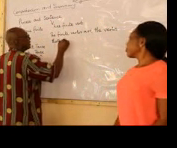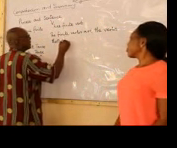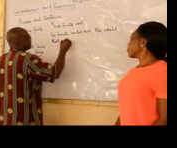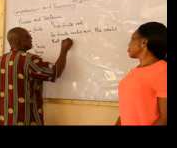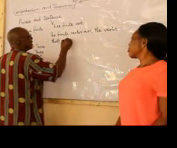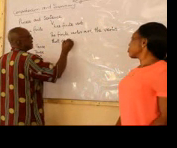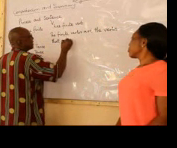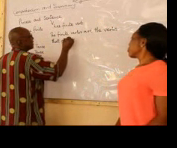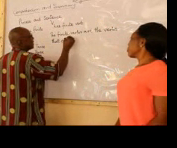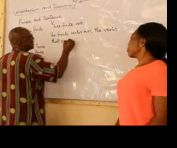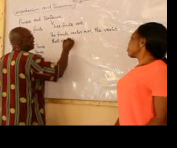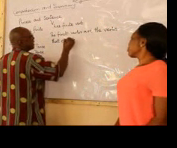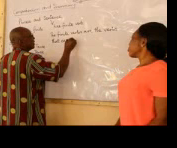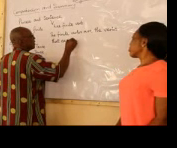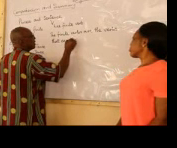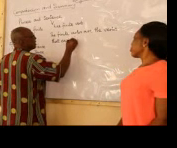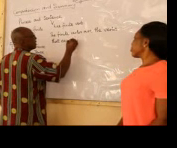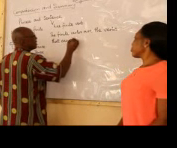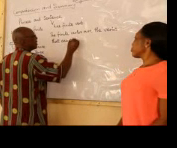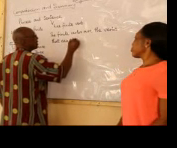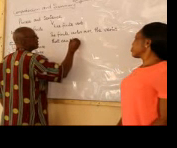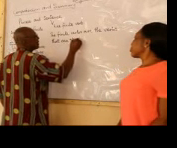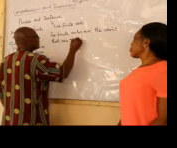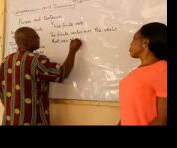can stand